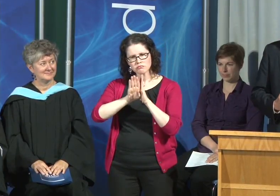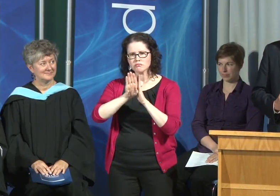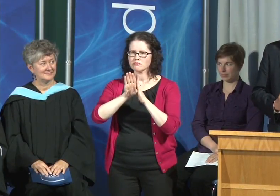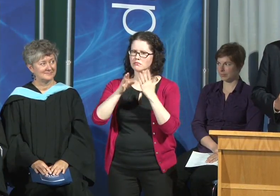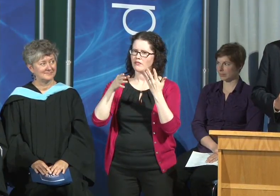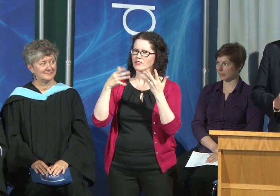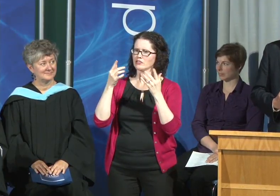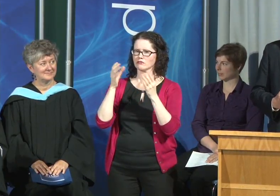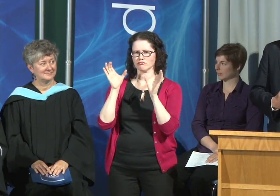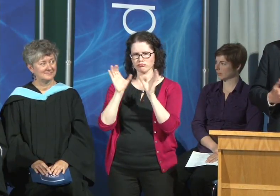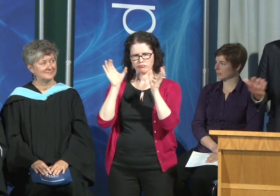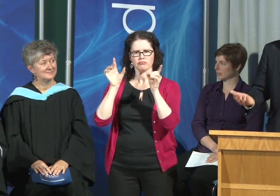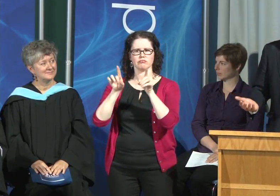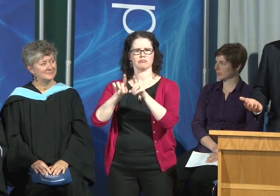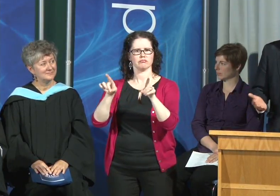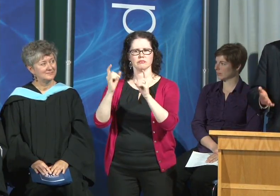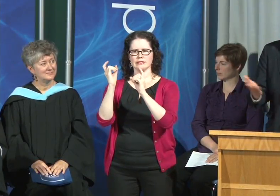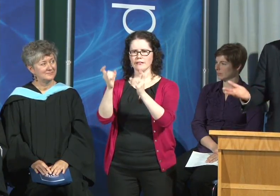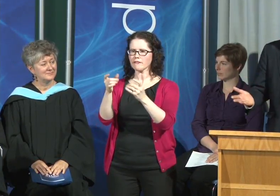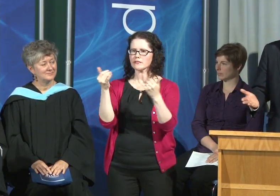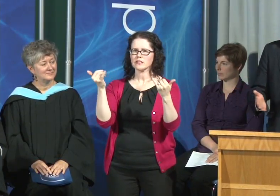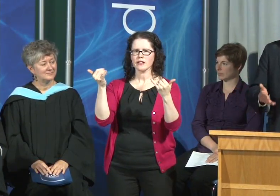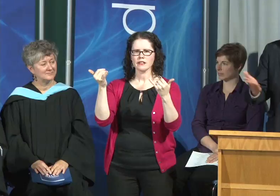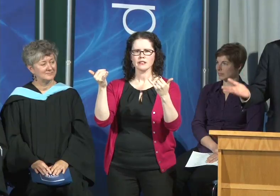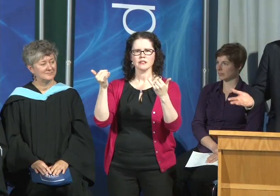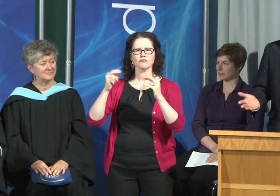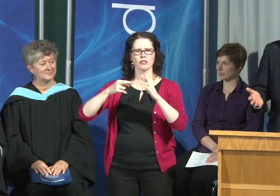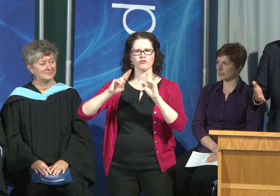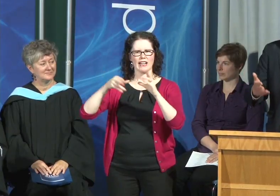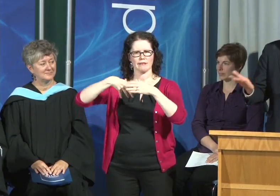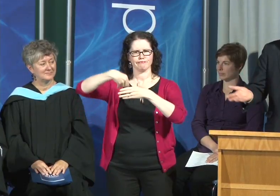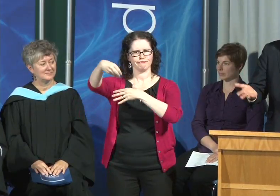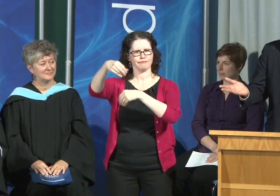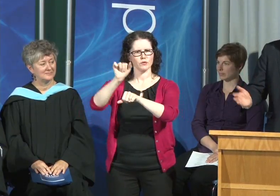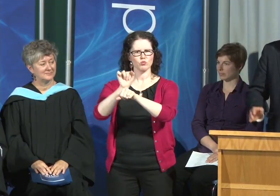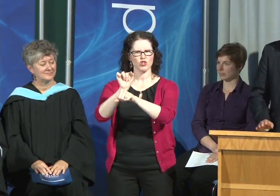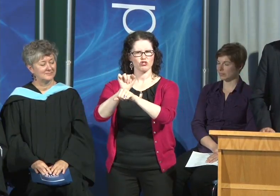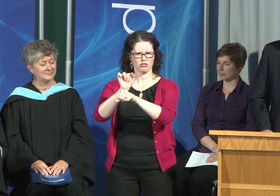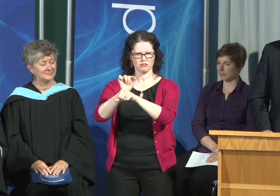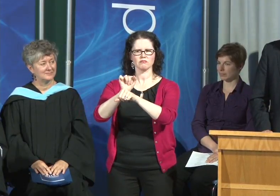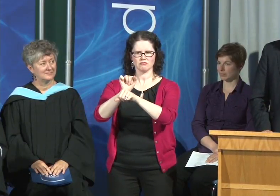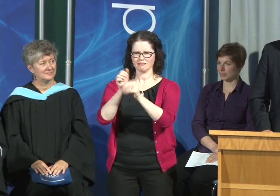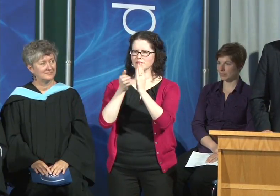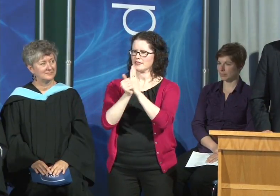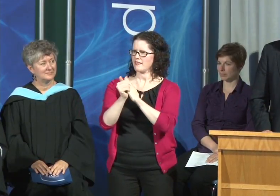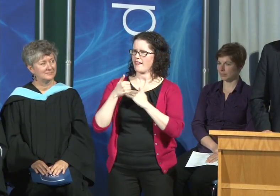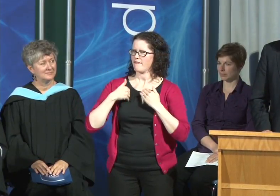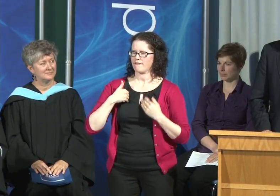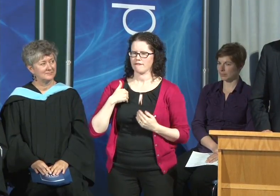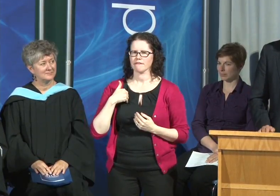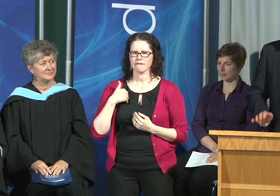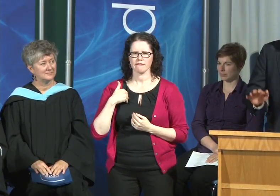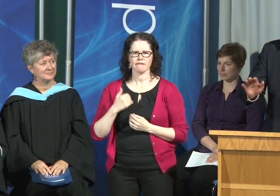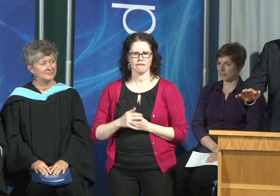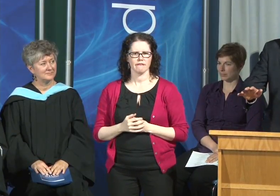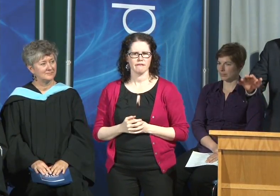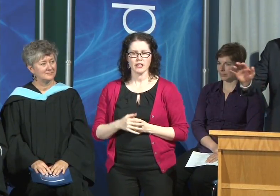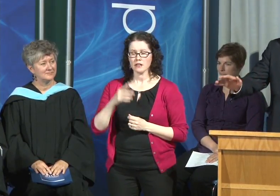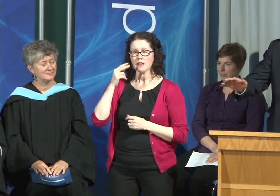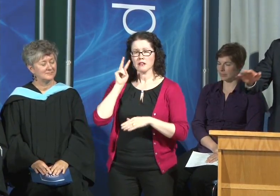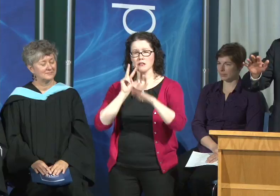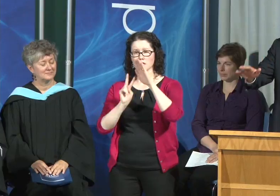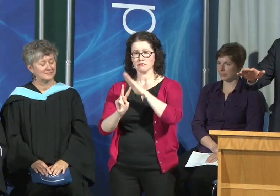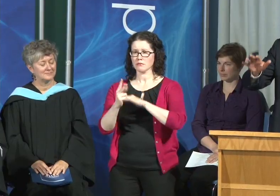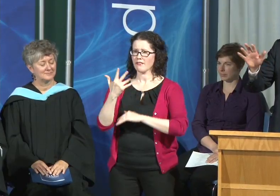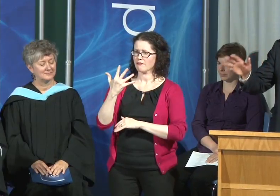today equip you well for the workforce and the jobs of today. But it's quite possible that in 5 years or